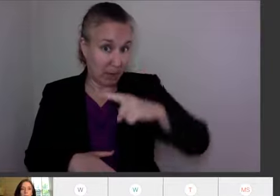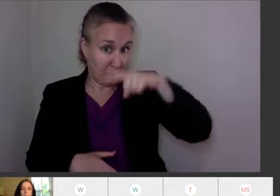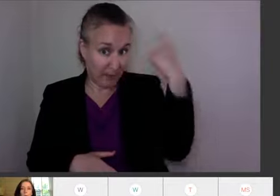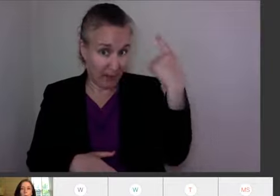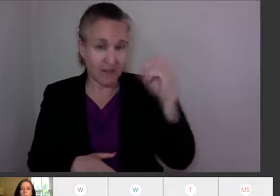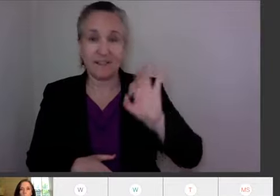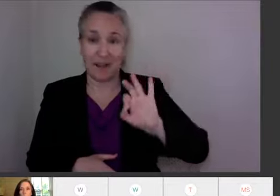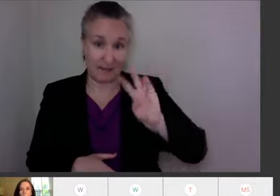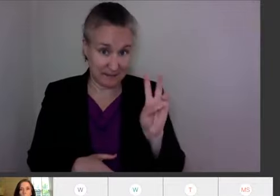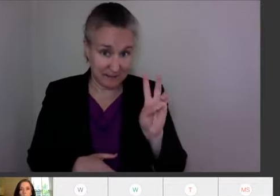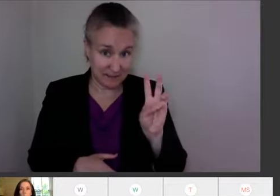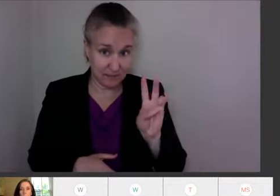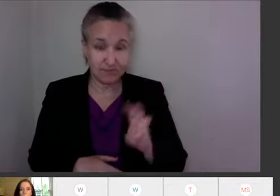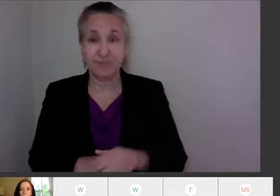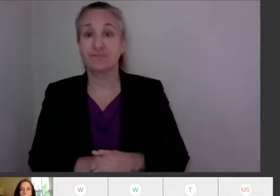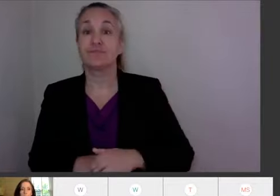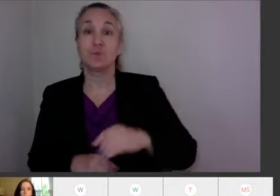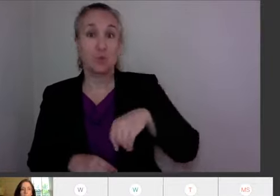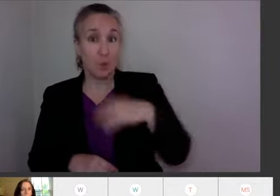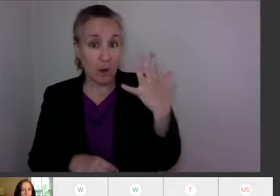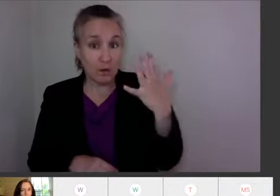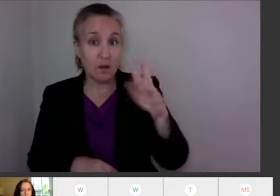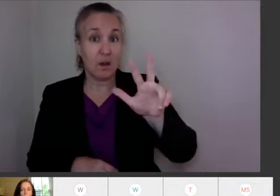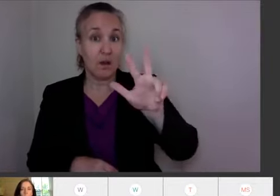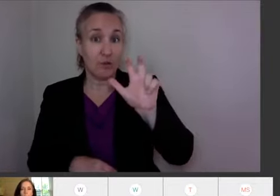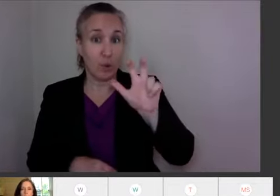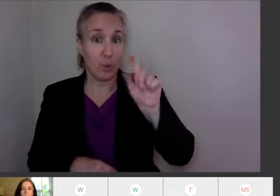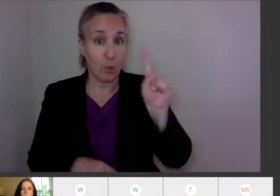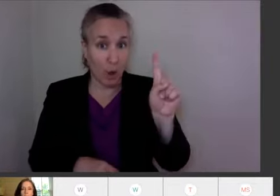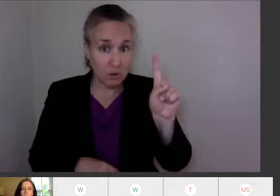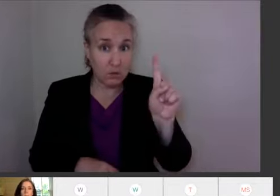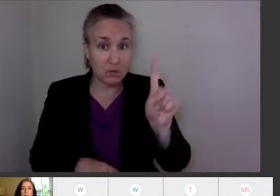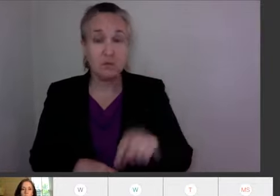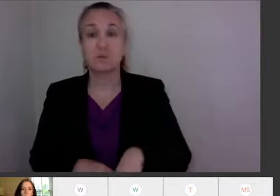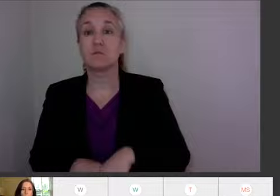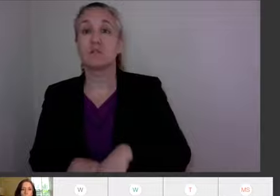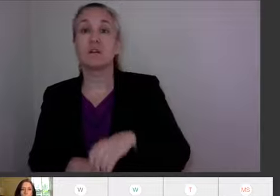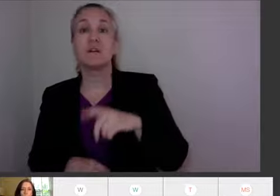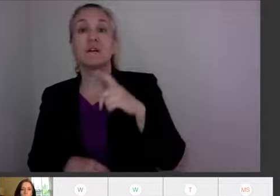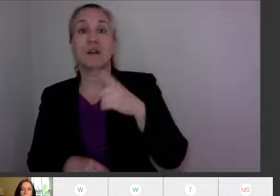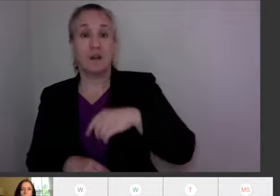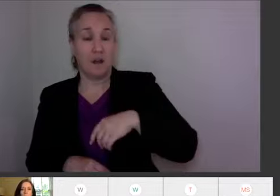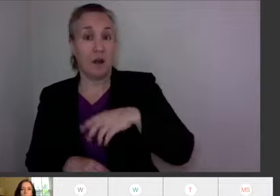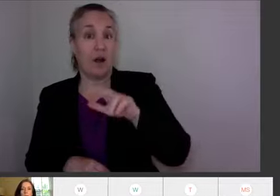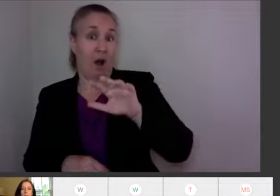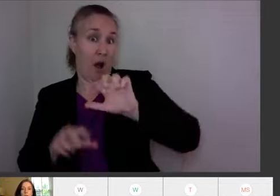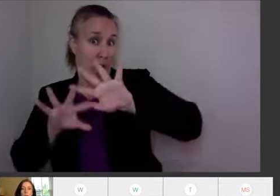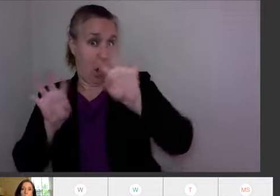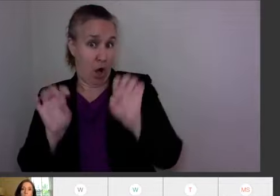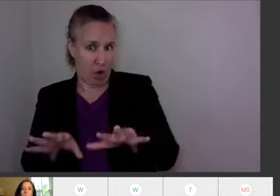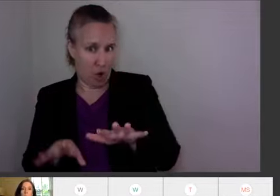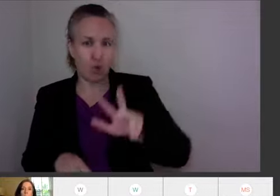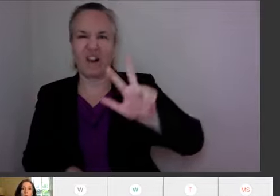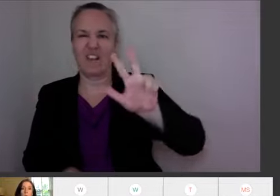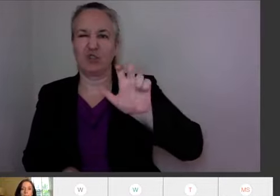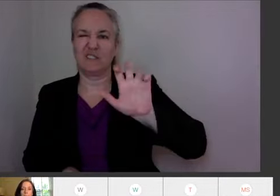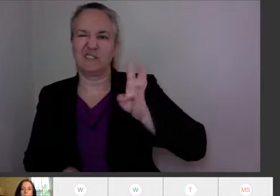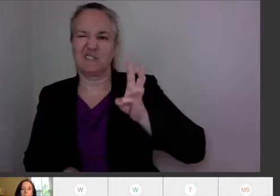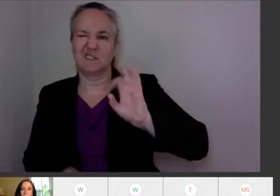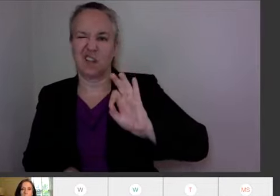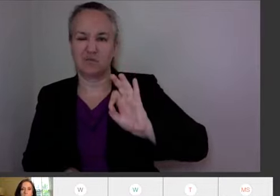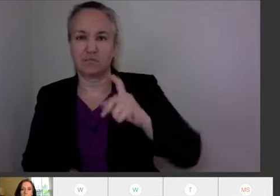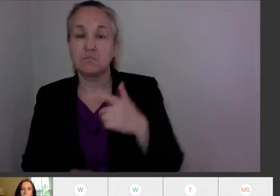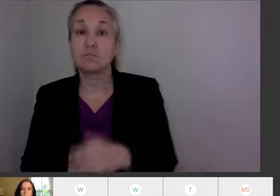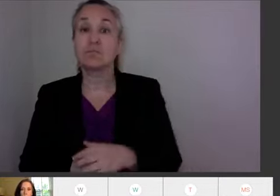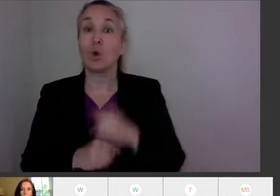Black, 301 white, and 369 unknown. In terms of probable